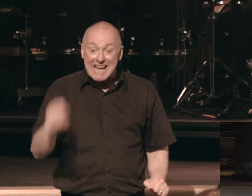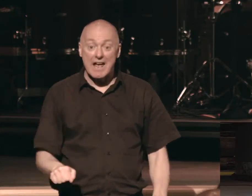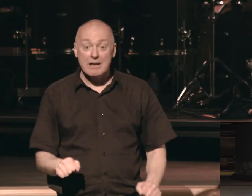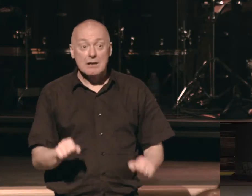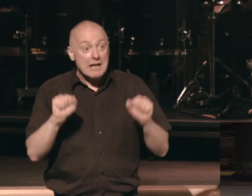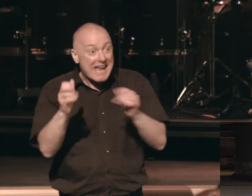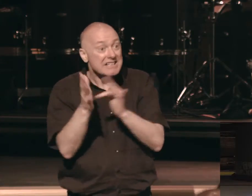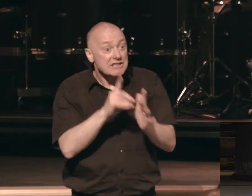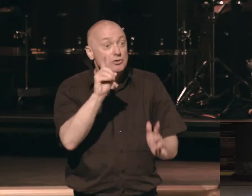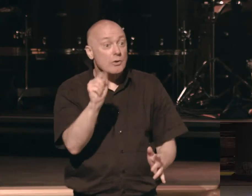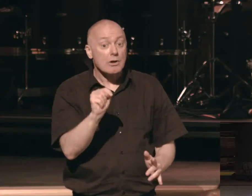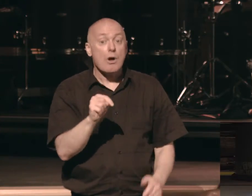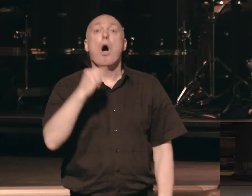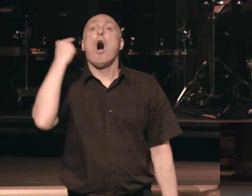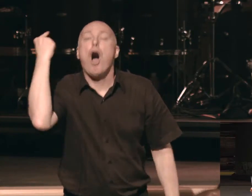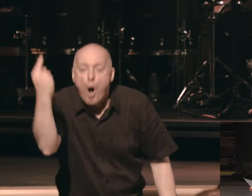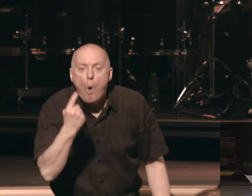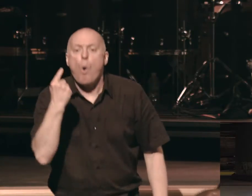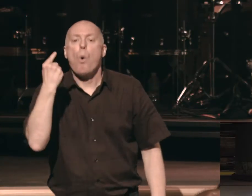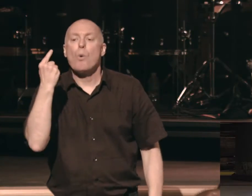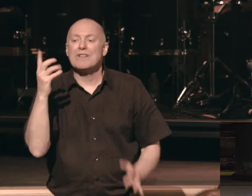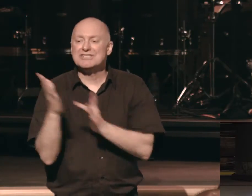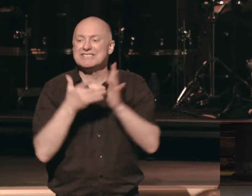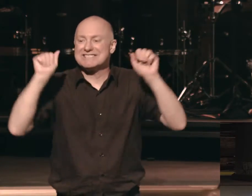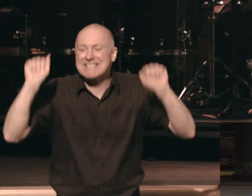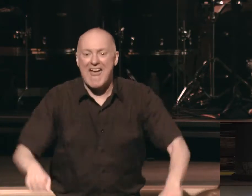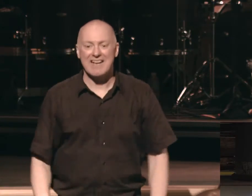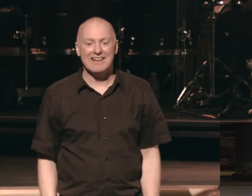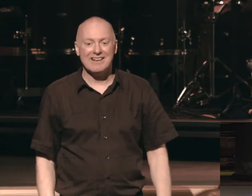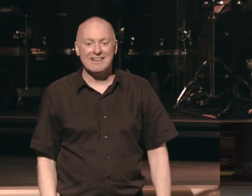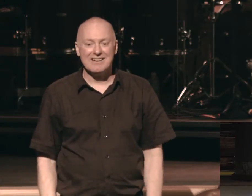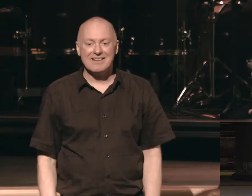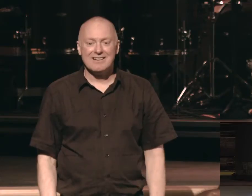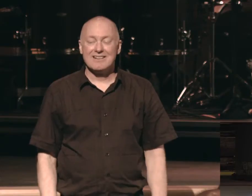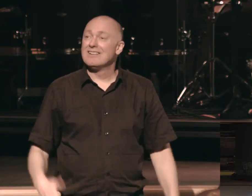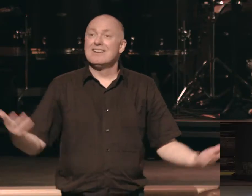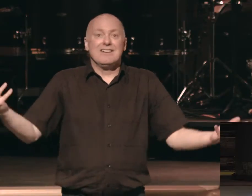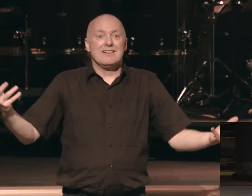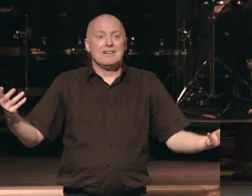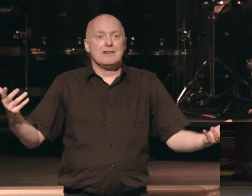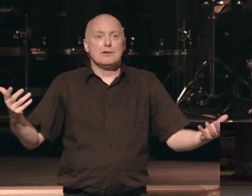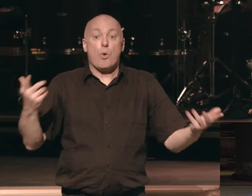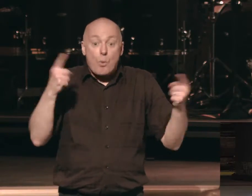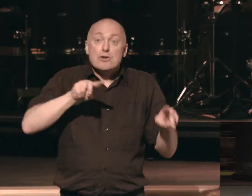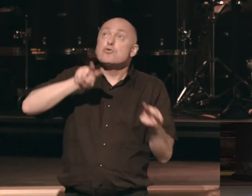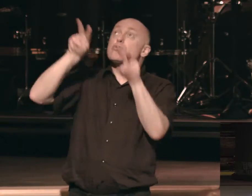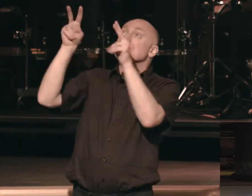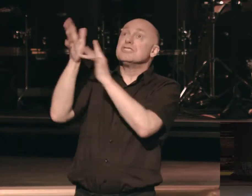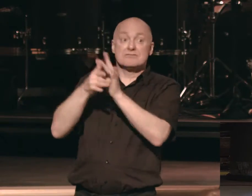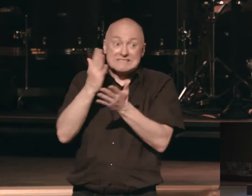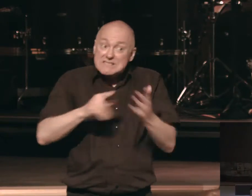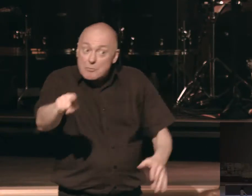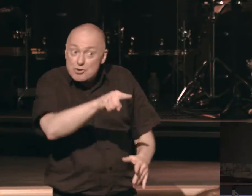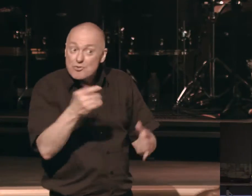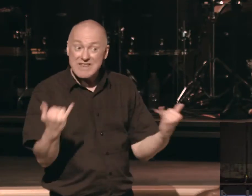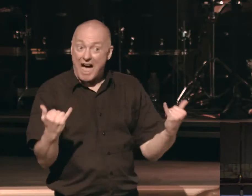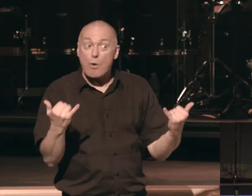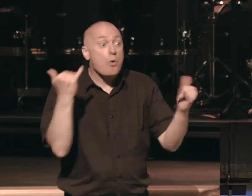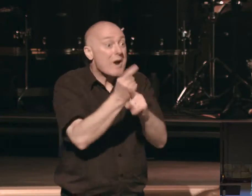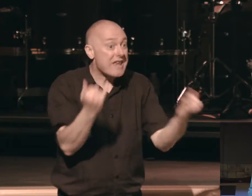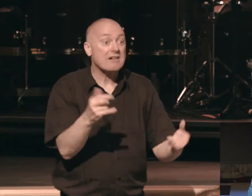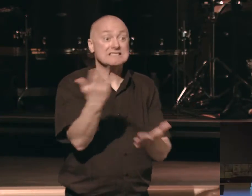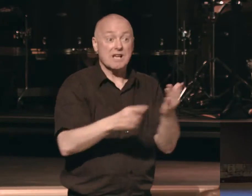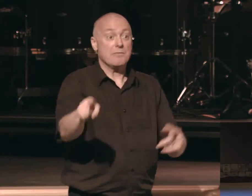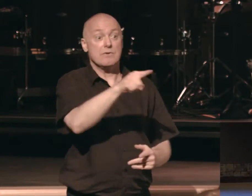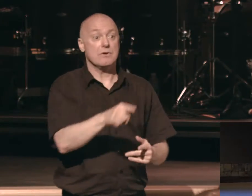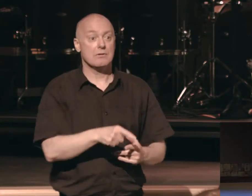it? Only Jesus can. He's that great. See, when you look to him, loved ones, and some of you right now, hey, listen, this is happening right now. As this message